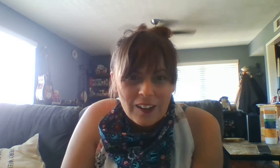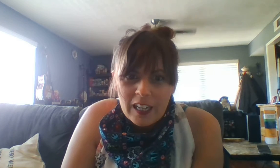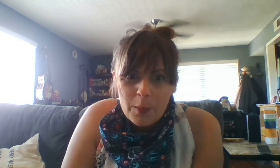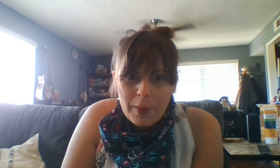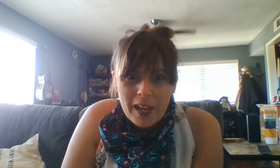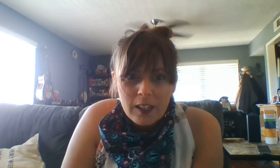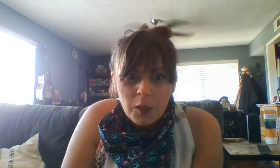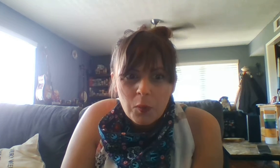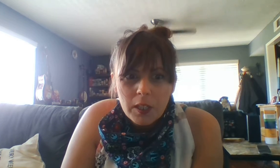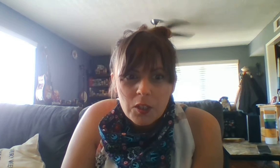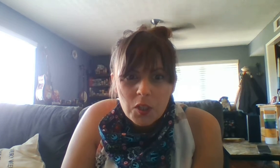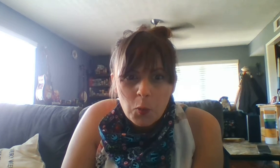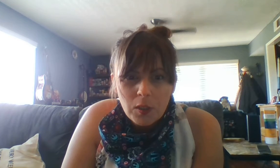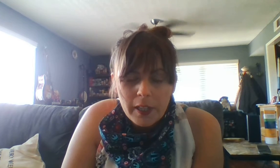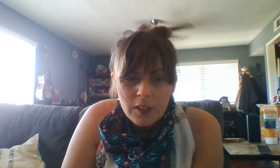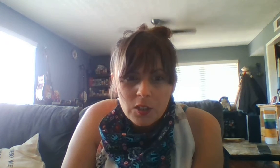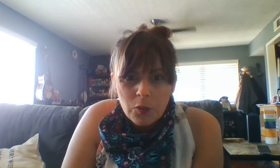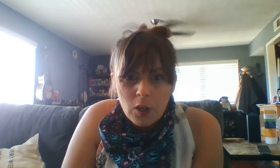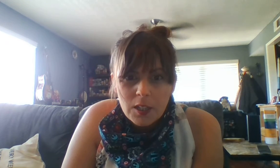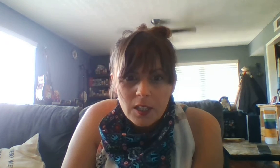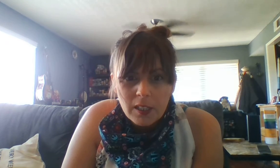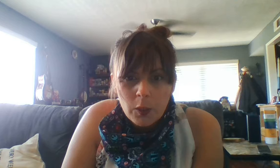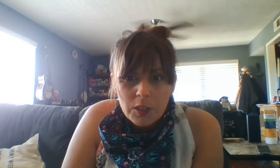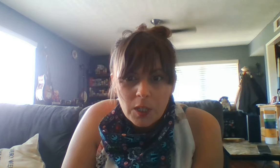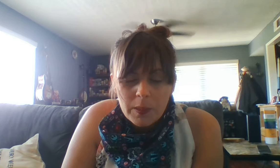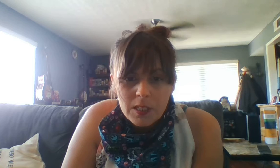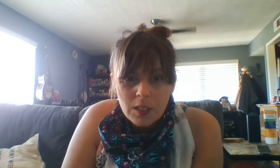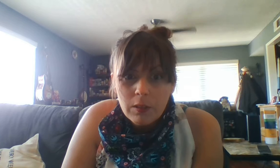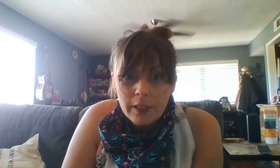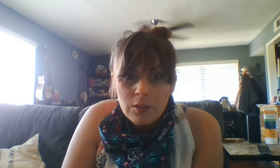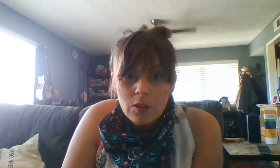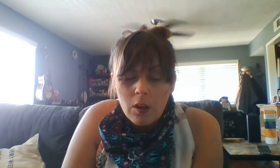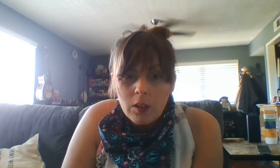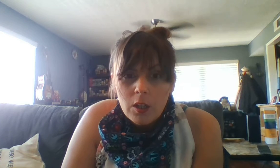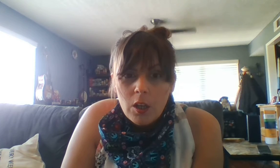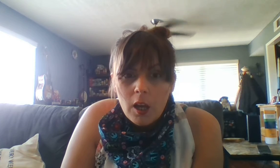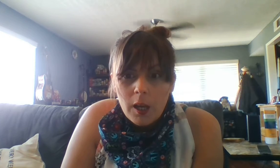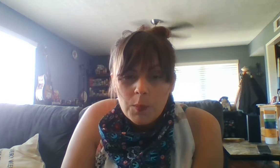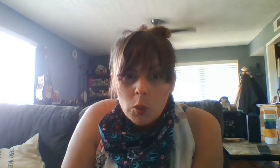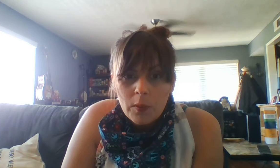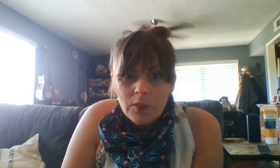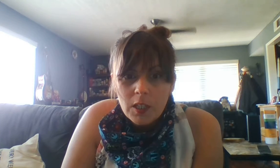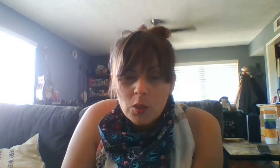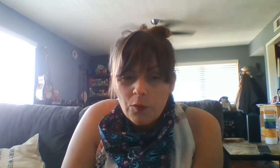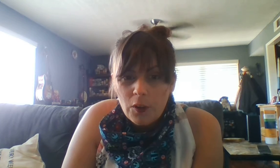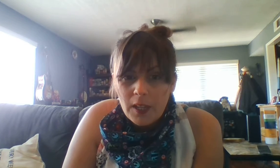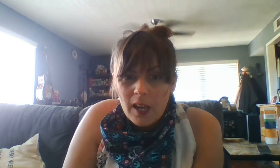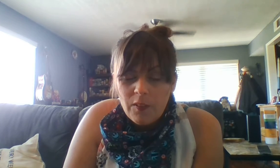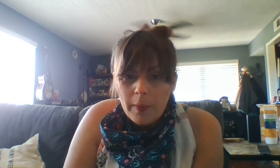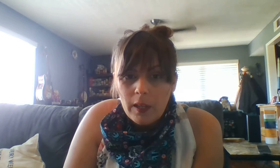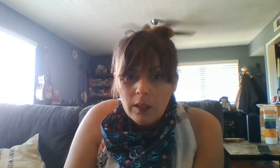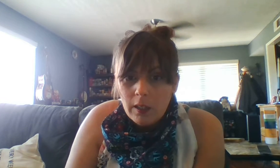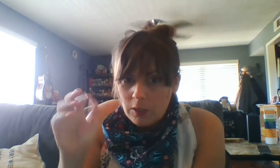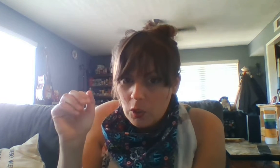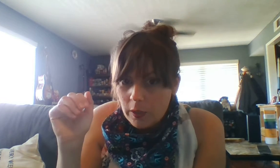All right, I'm back, and we're going to do some more letters for our sign language ABC later song. So we've done so far in the alphabet. Go ahead and